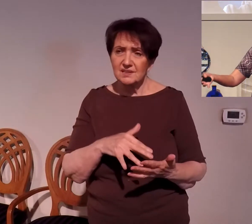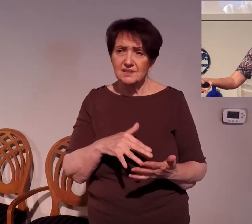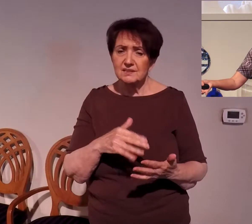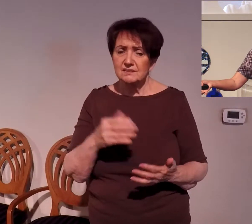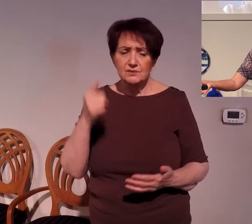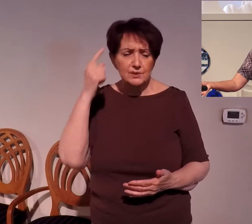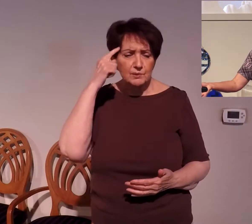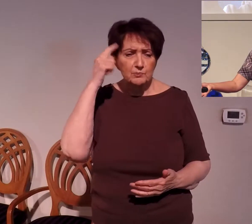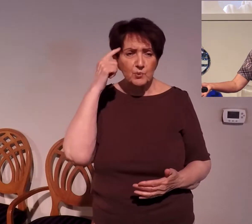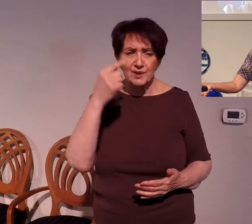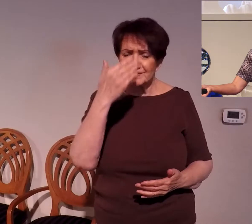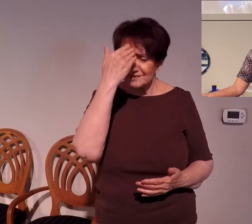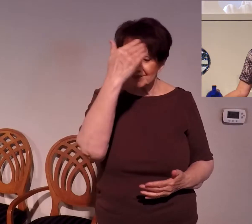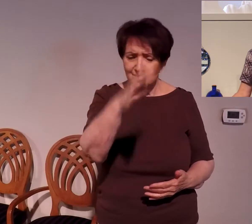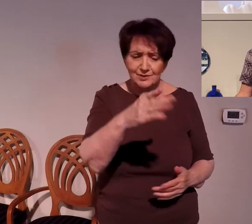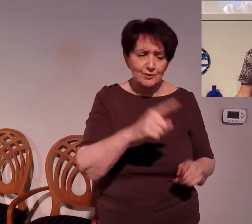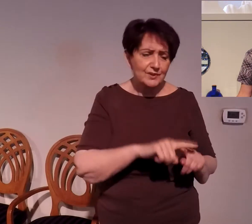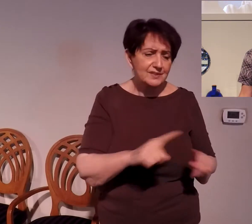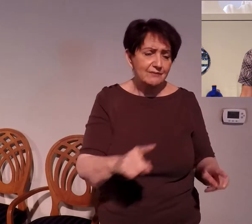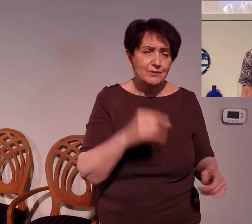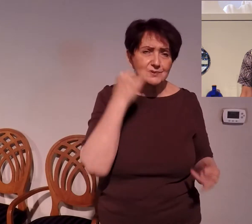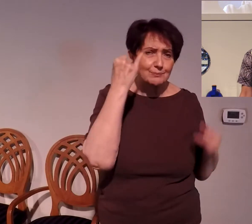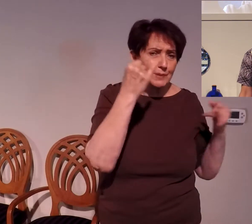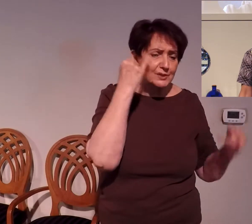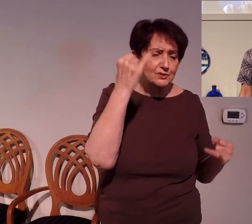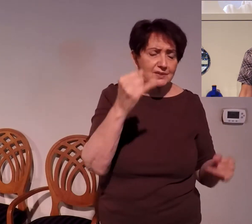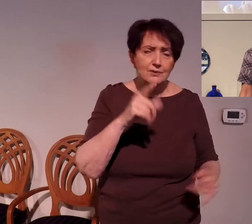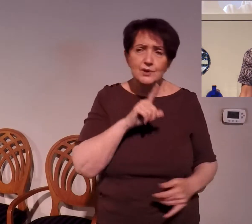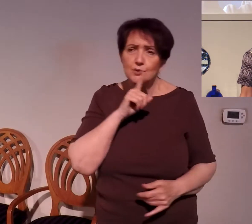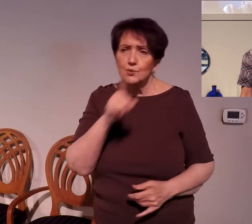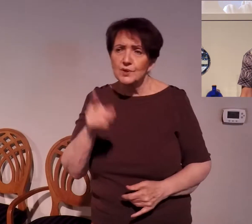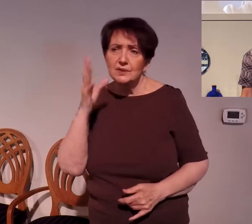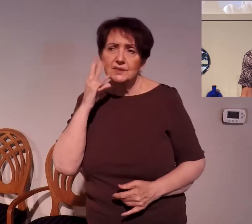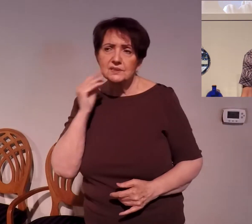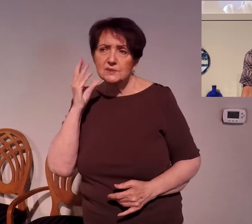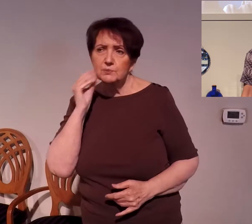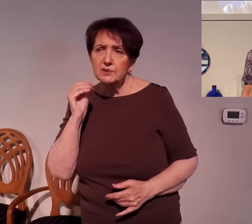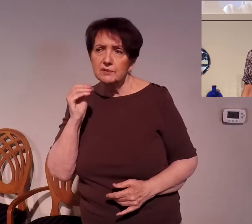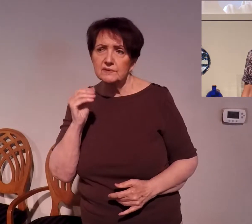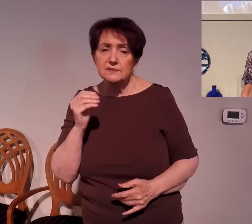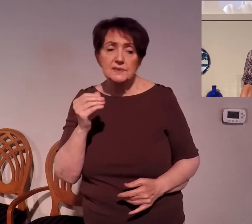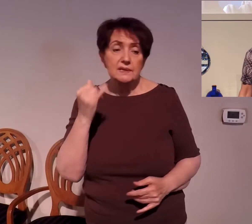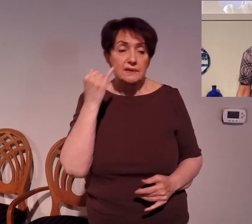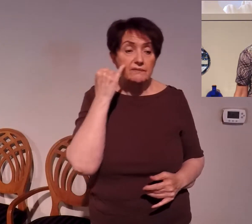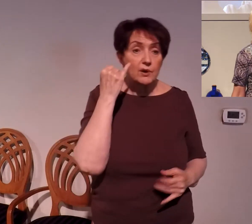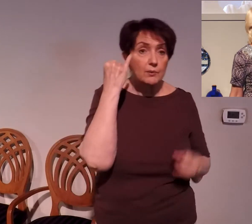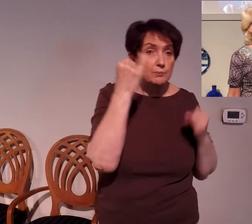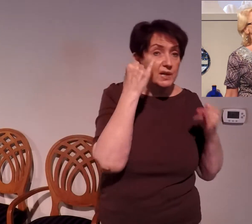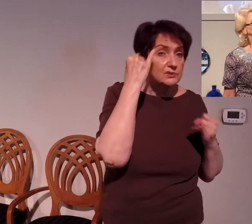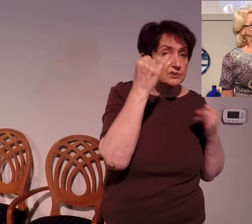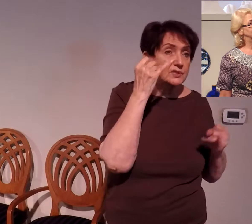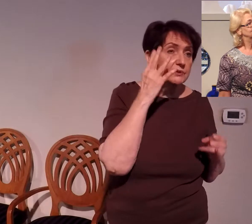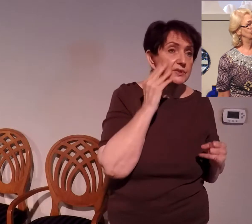an imaginary or a real experience if our imaginary experience is that real to